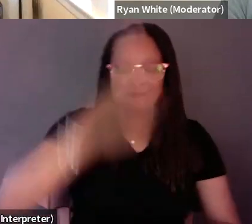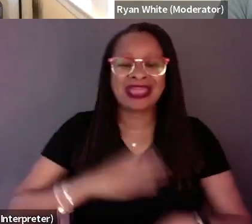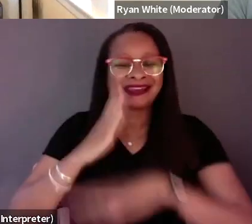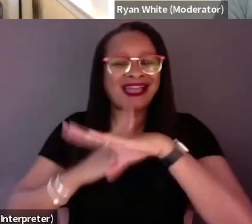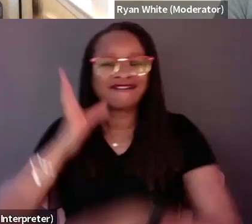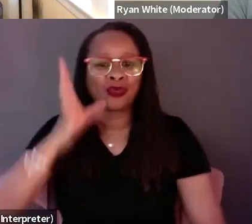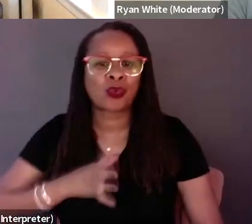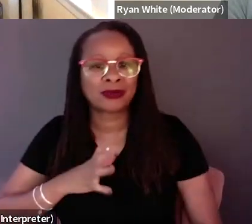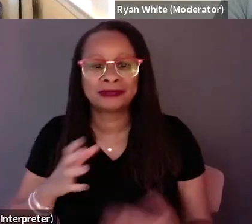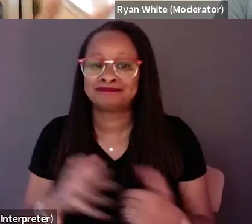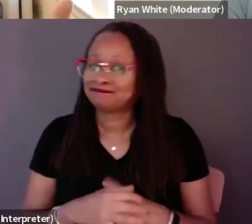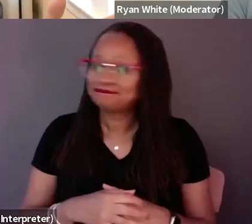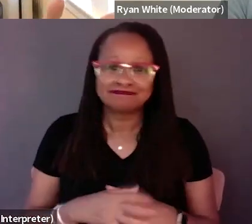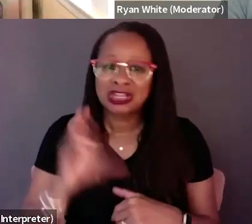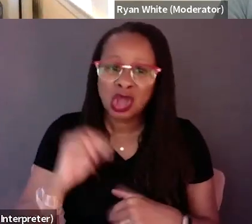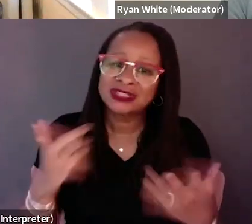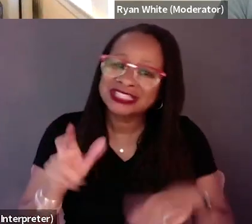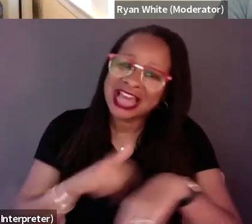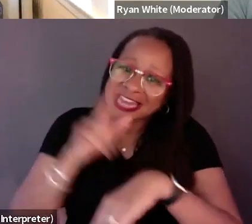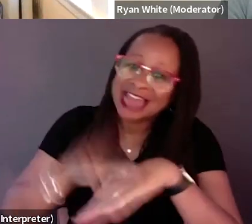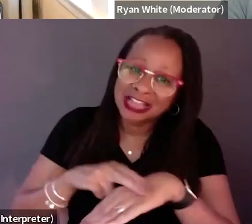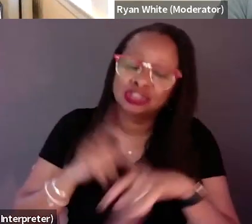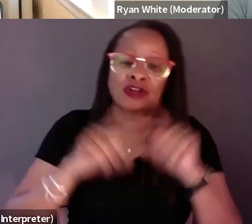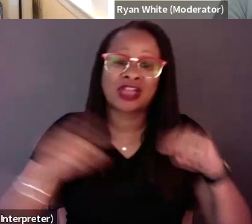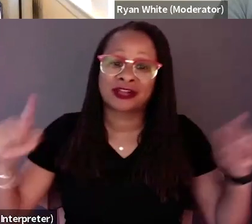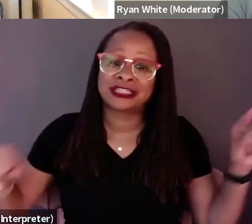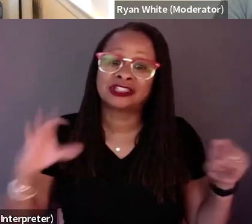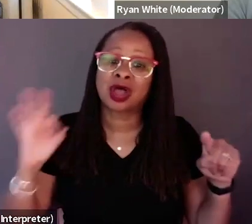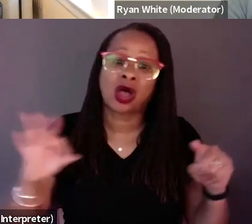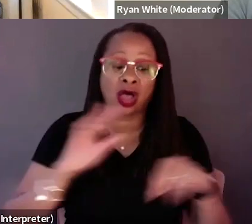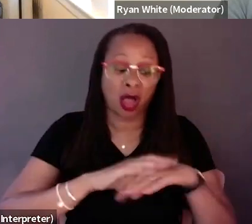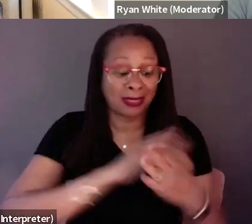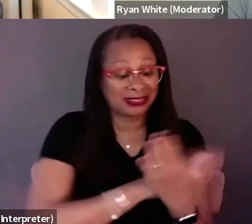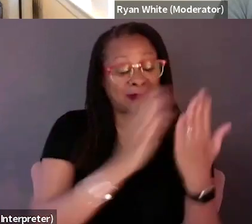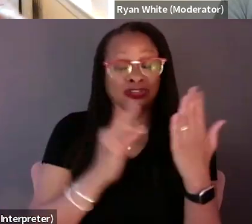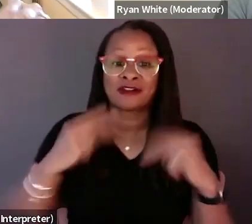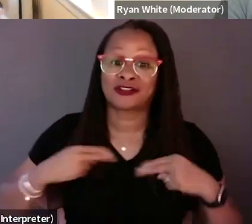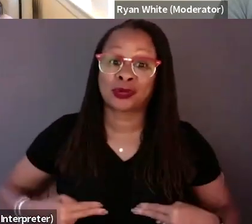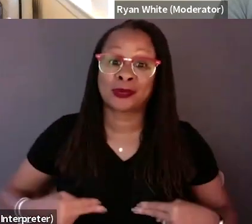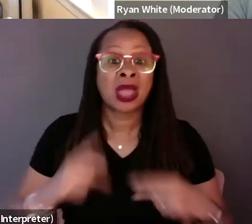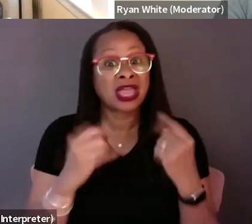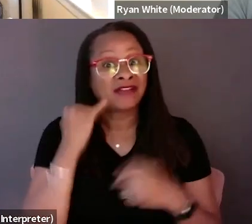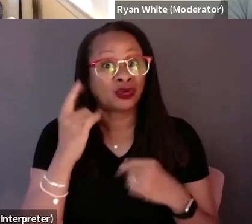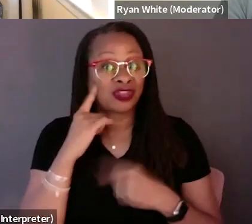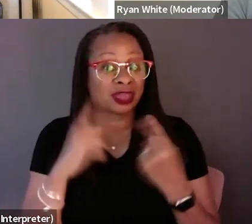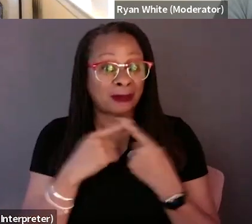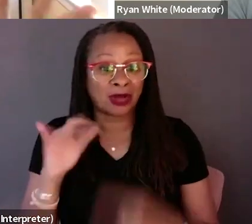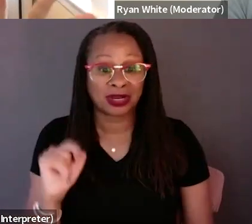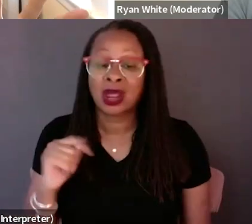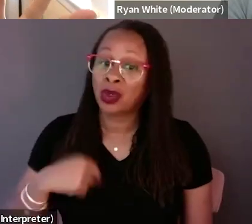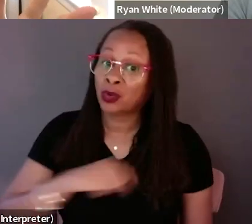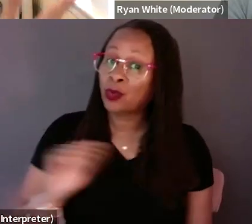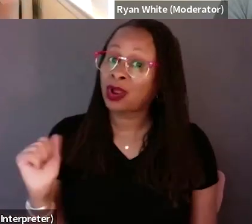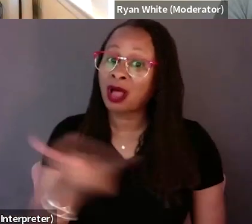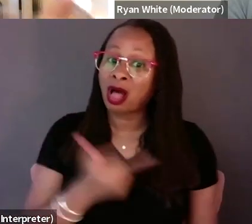the natural variations on the spectrum of human beings, of which, if one thinks about it, we